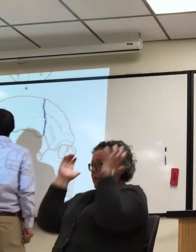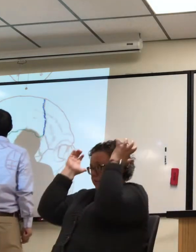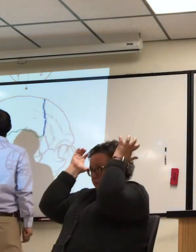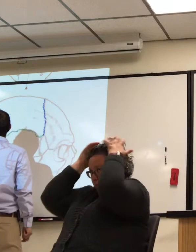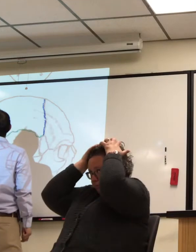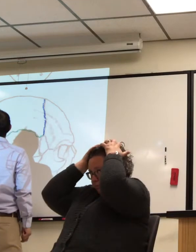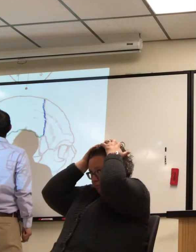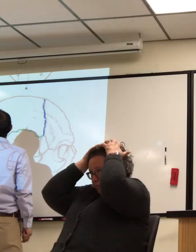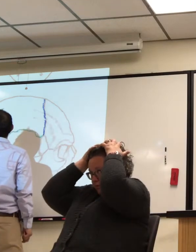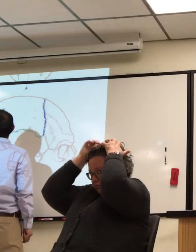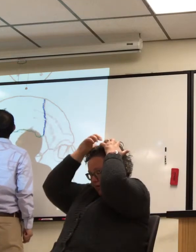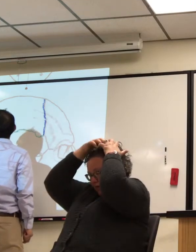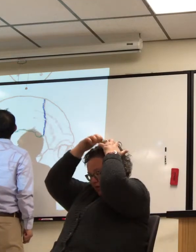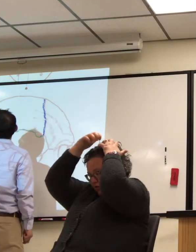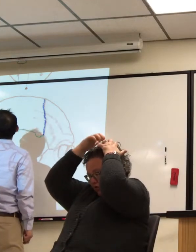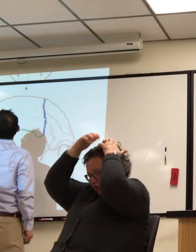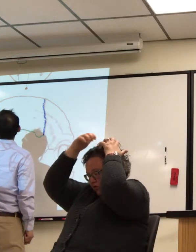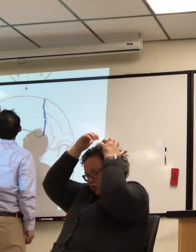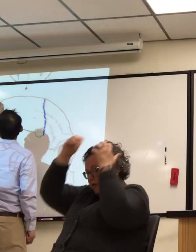plane.